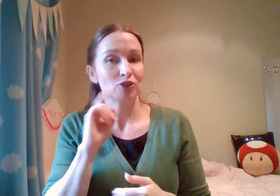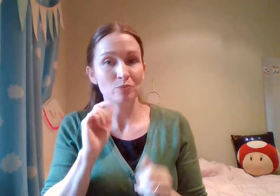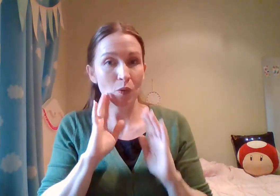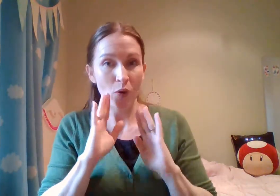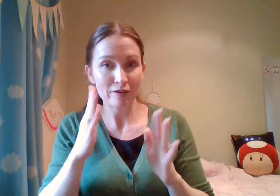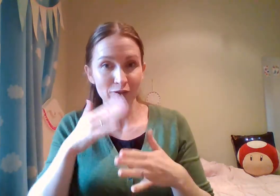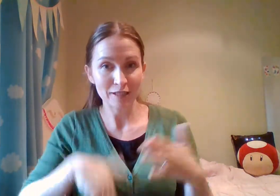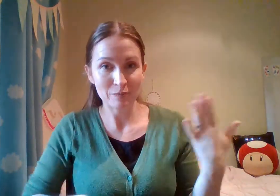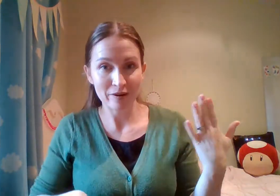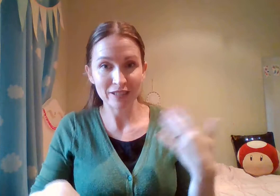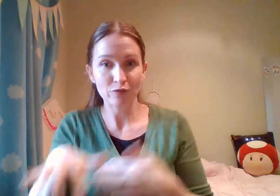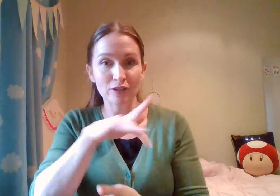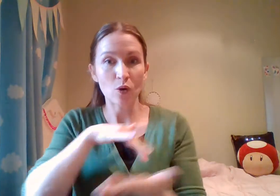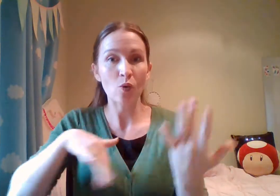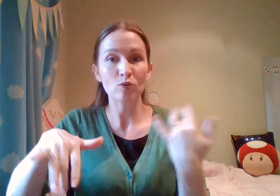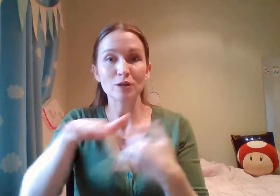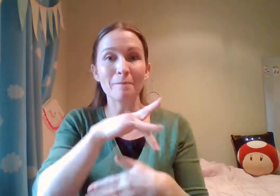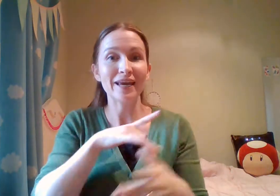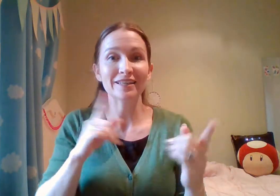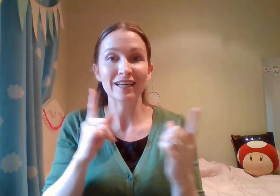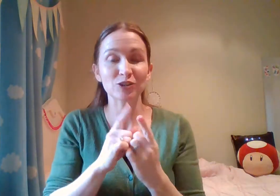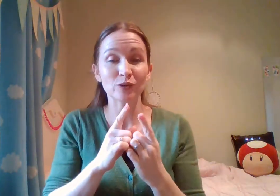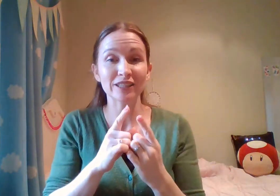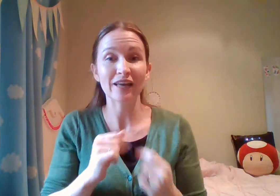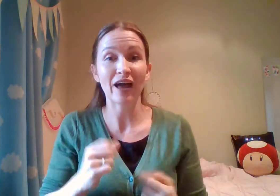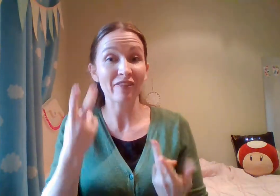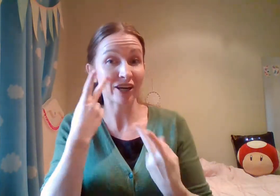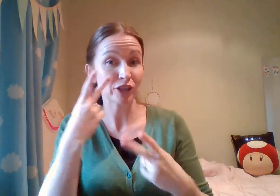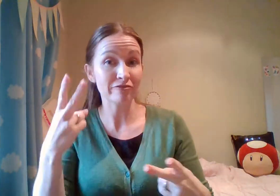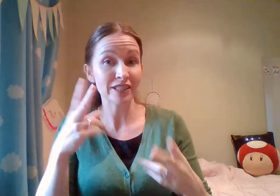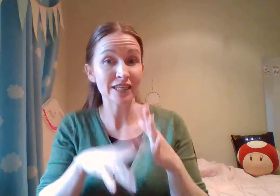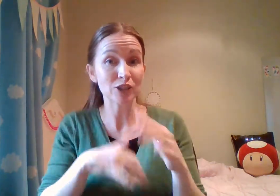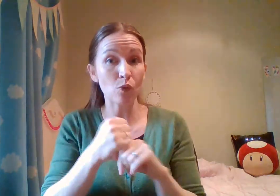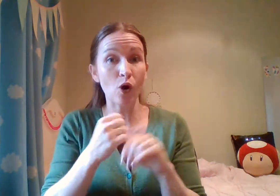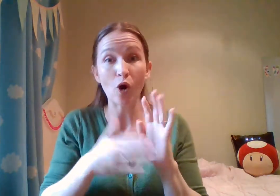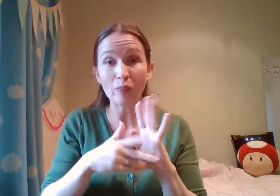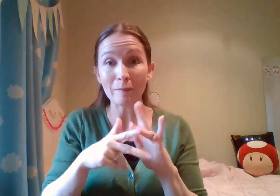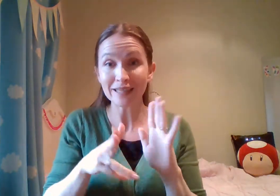should be a wonderful experience for us all to meet and join together. And they're actually visiting Toowong on the Monday.